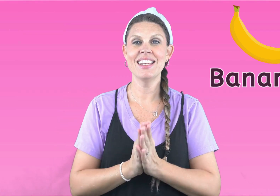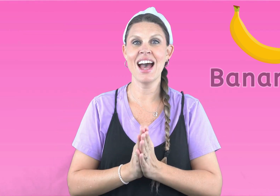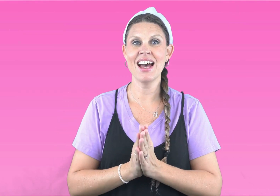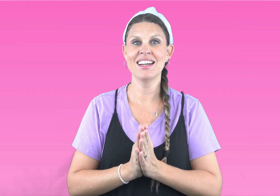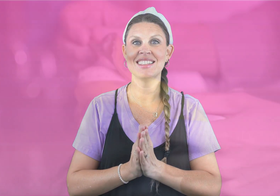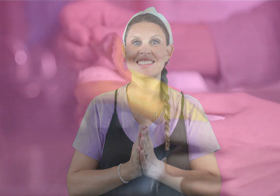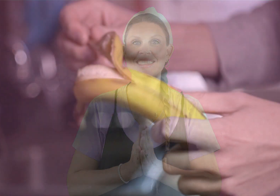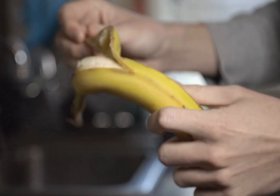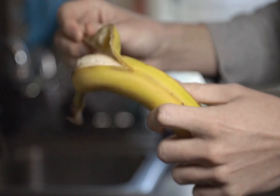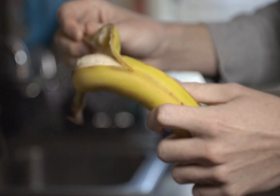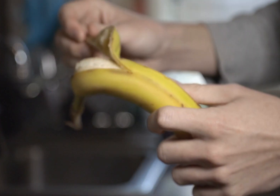banana.